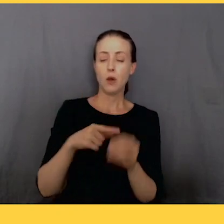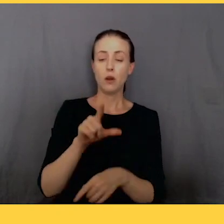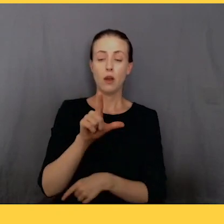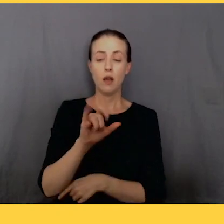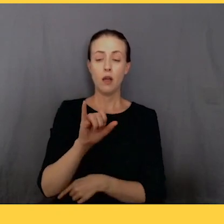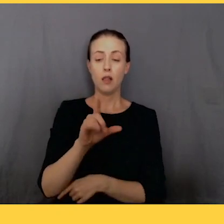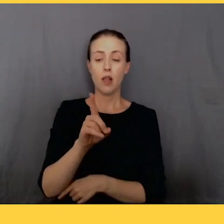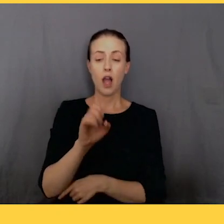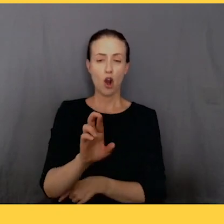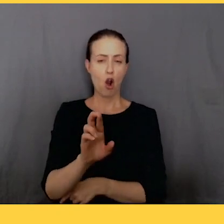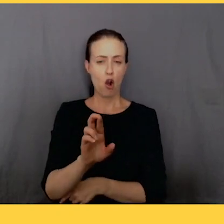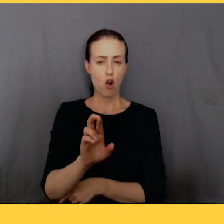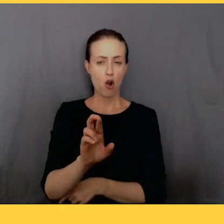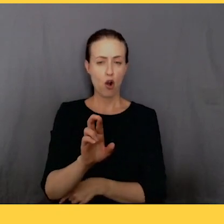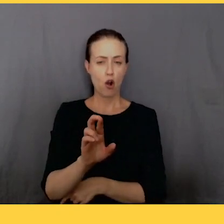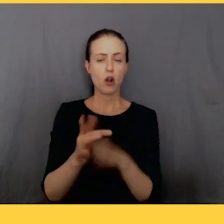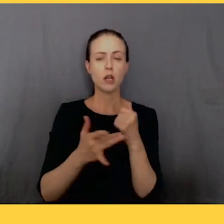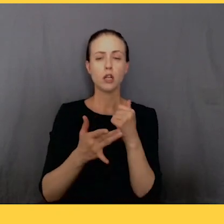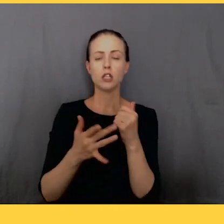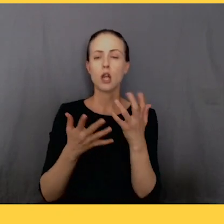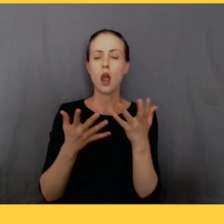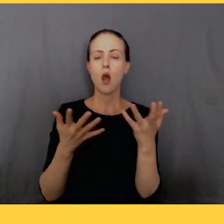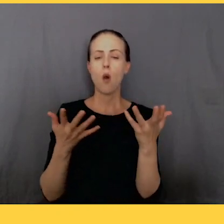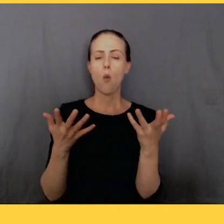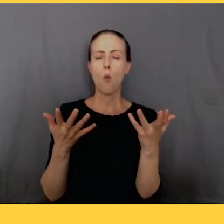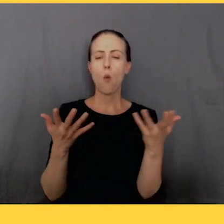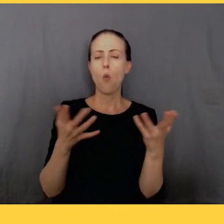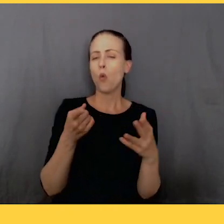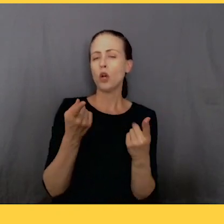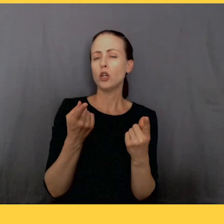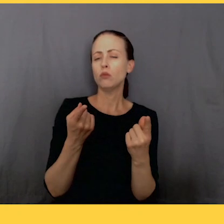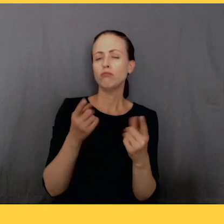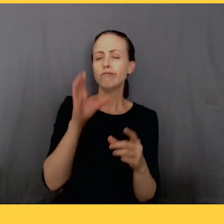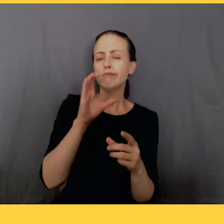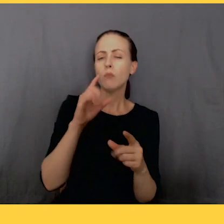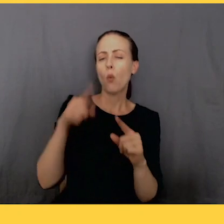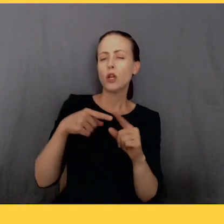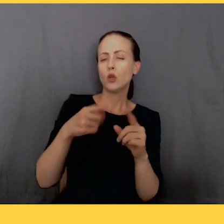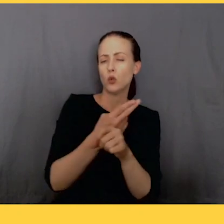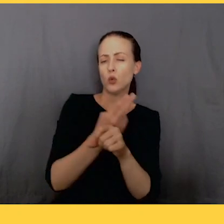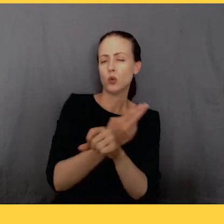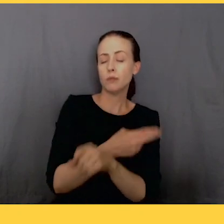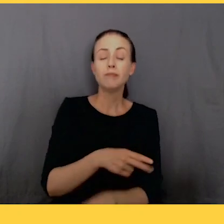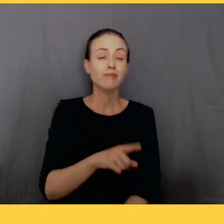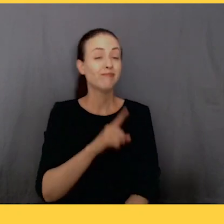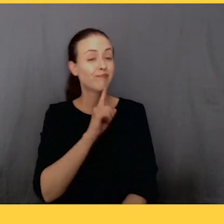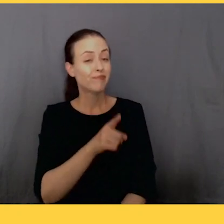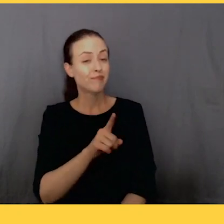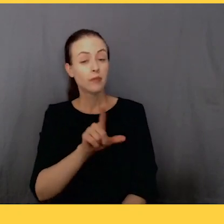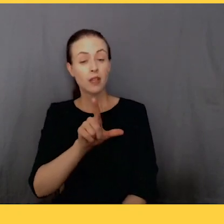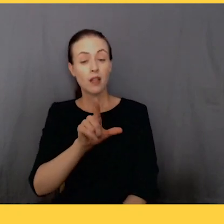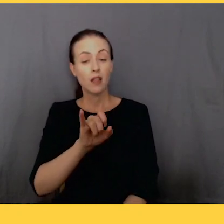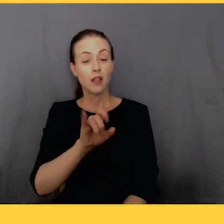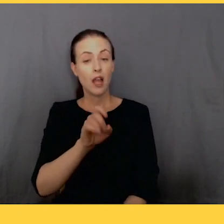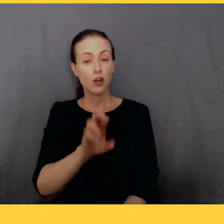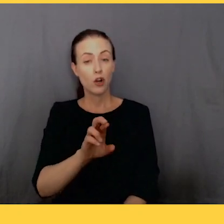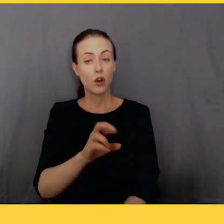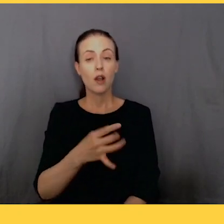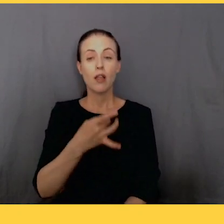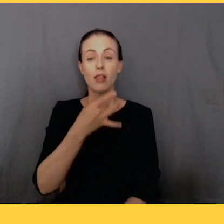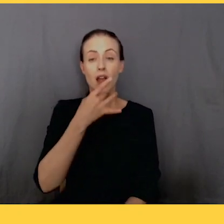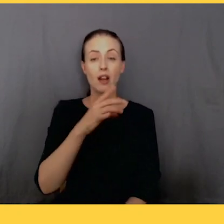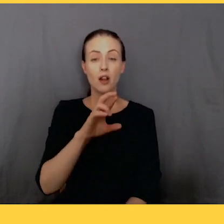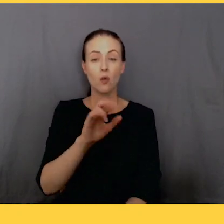what SE is specifically looking for when we are using it? Yeah, certainly. So LiDAR stands for Light Ranging